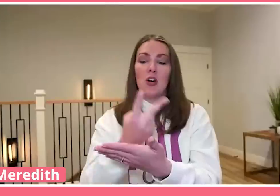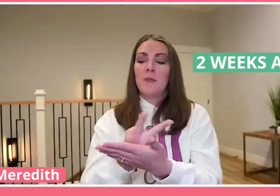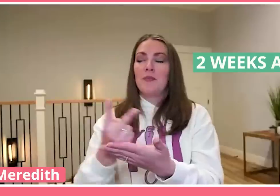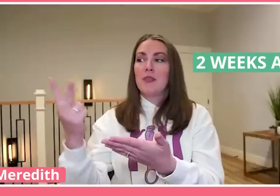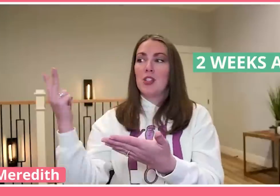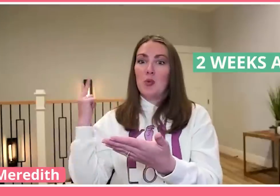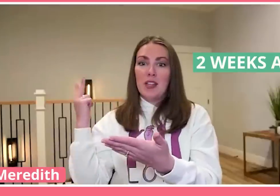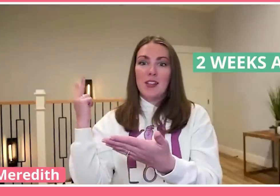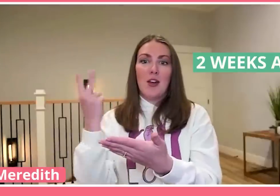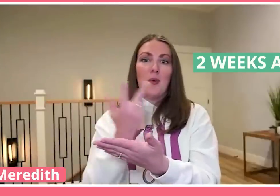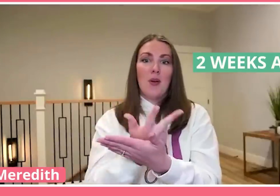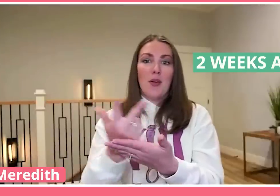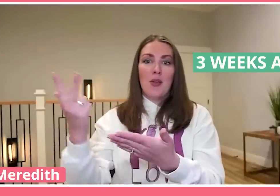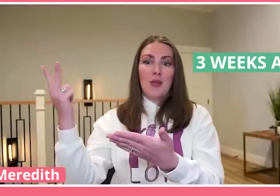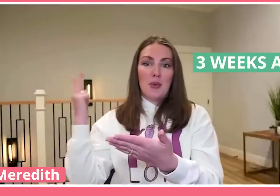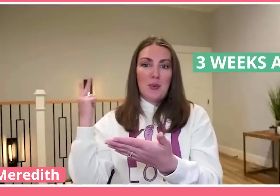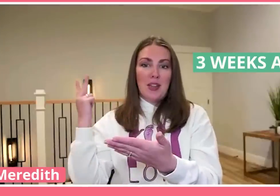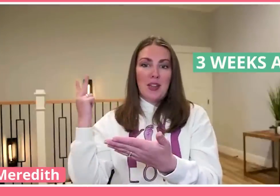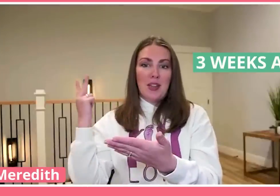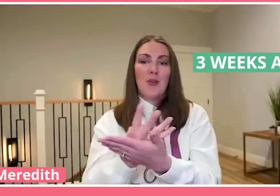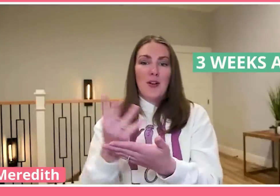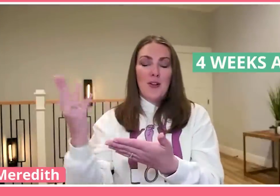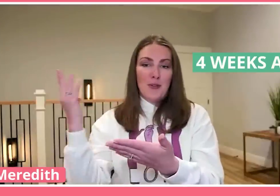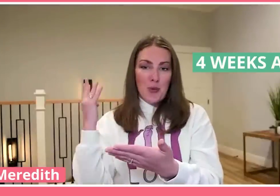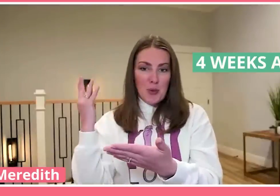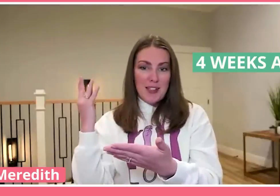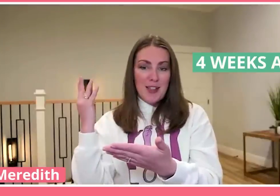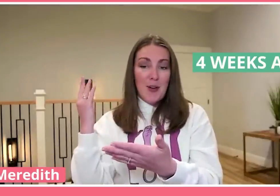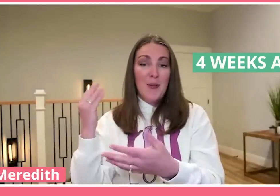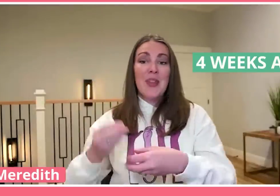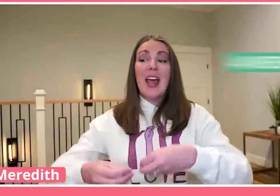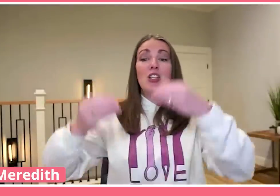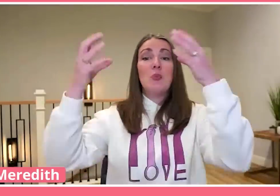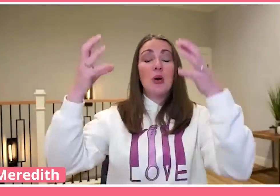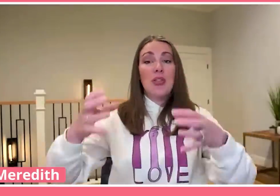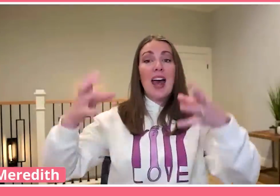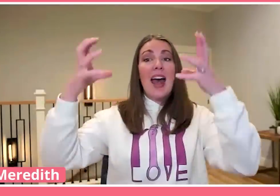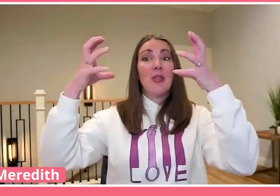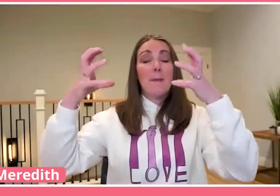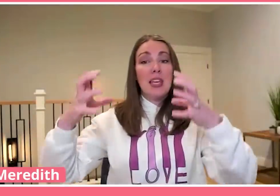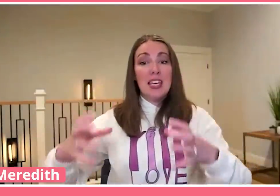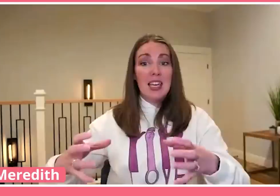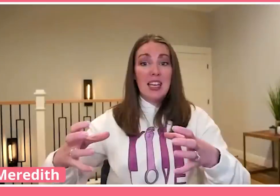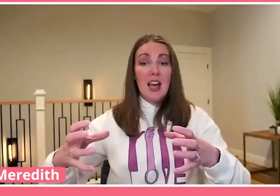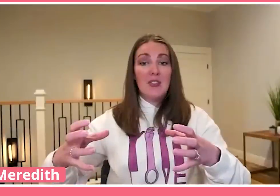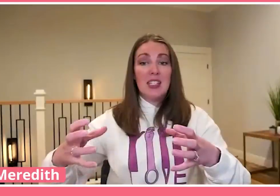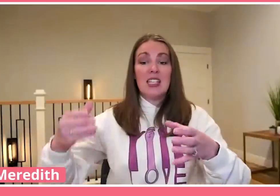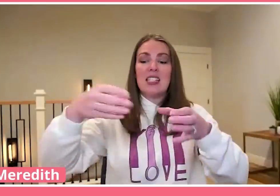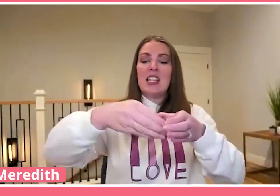two weeks ago, three weeks ago, four weeks ago. And you put that at the beginning of the sentence. And then